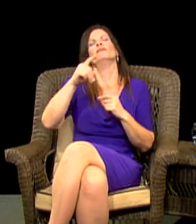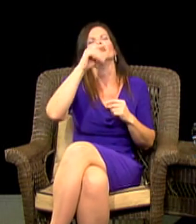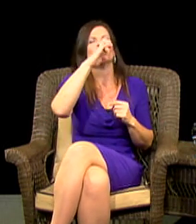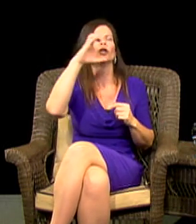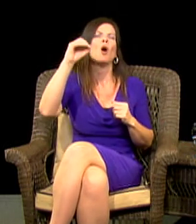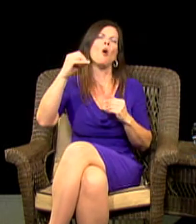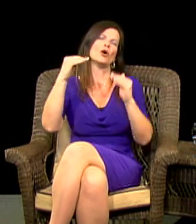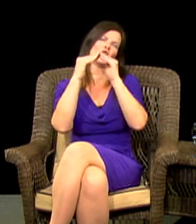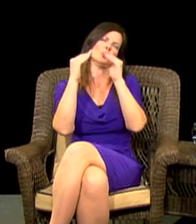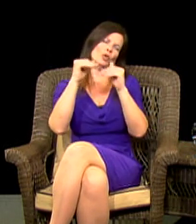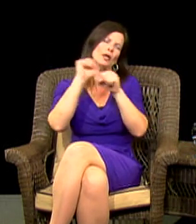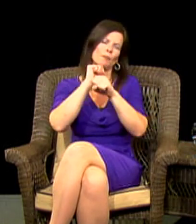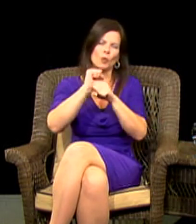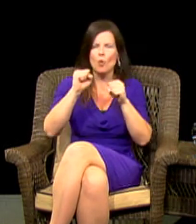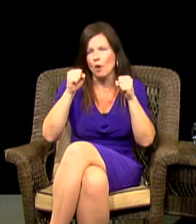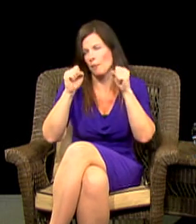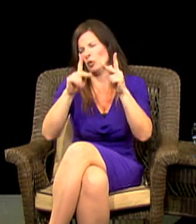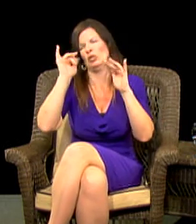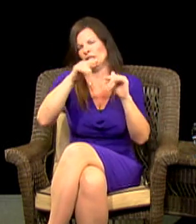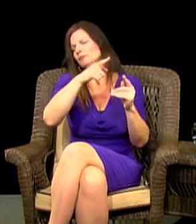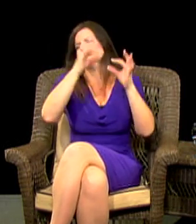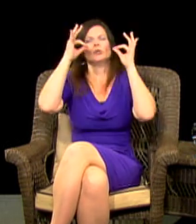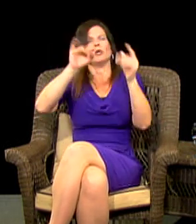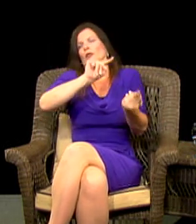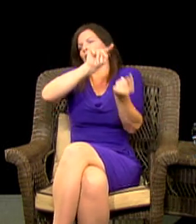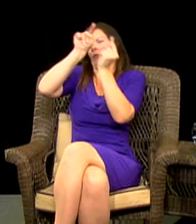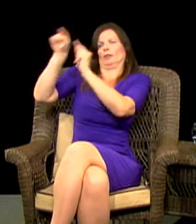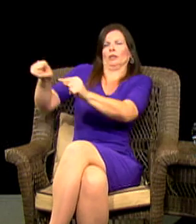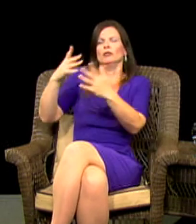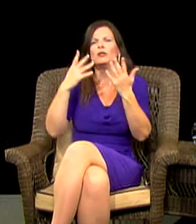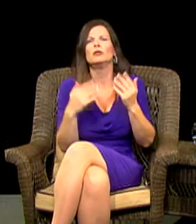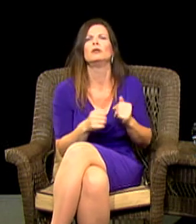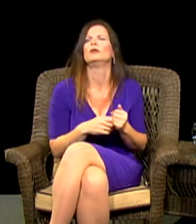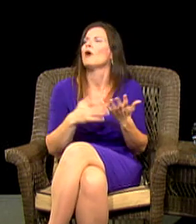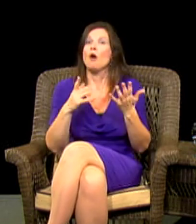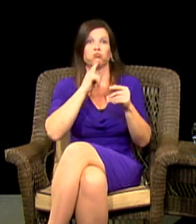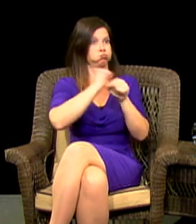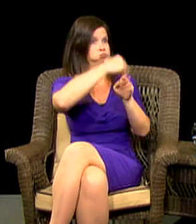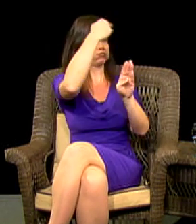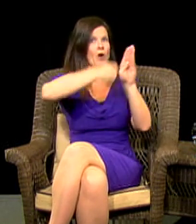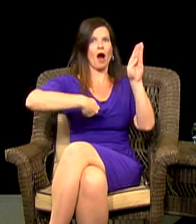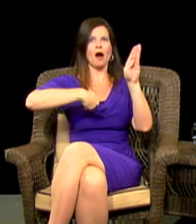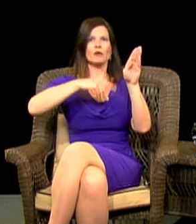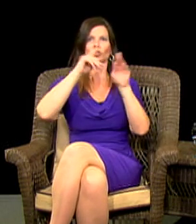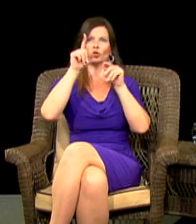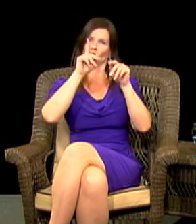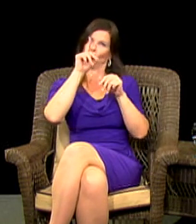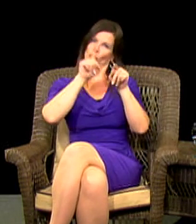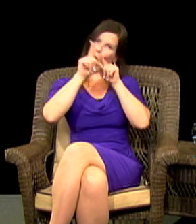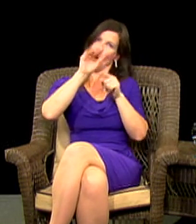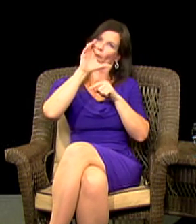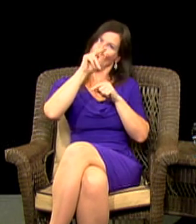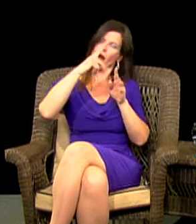she decided to go to Equal Opportunity Human Resources Department